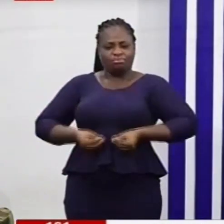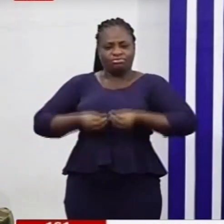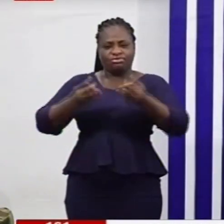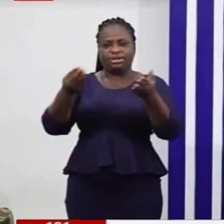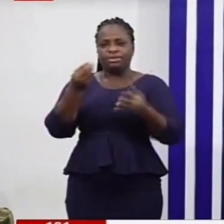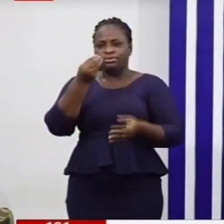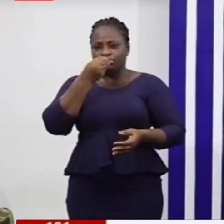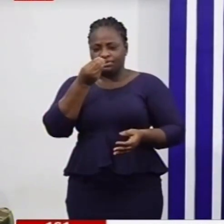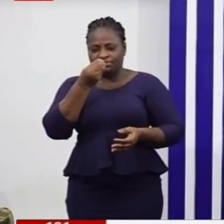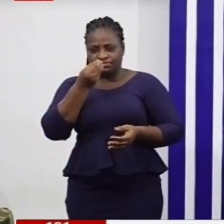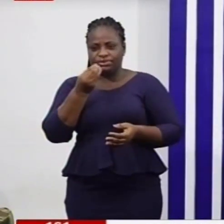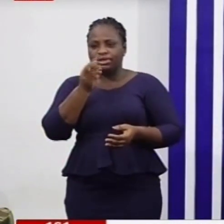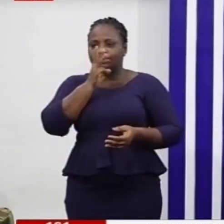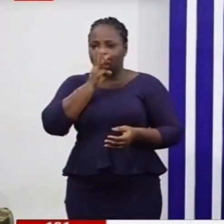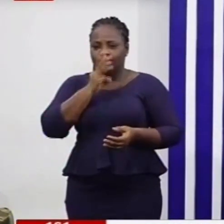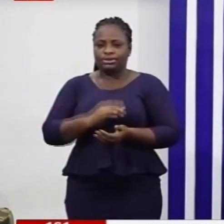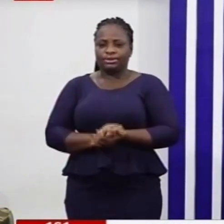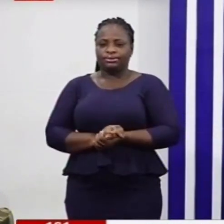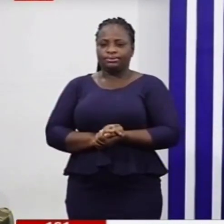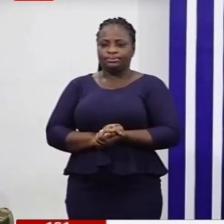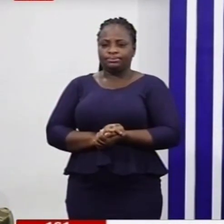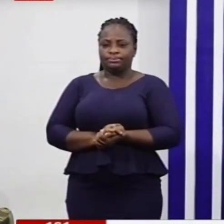with food and water. And